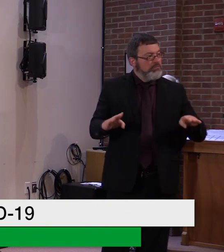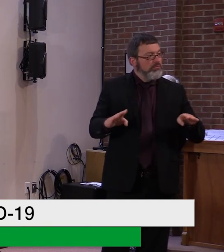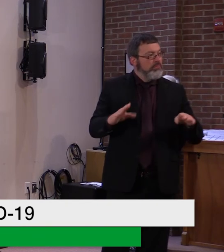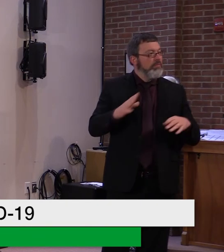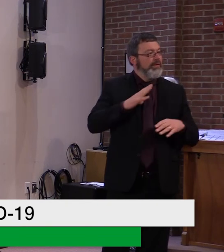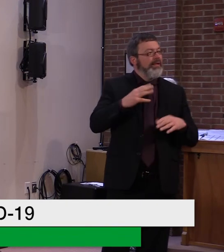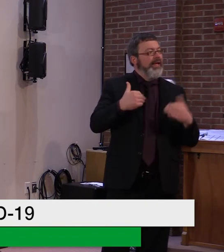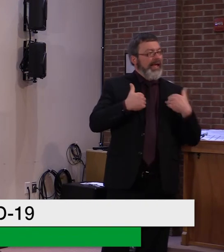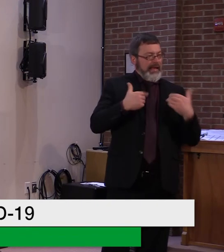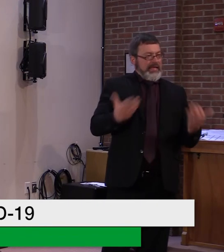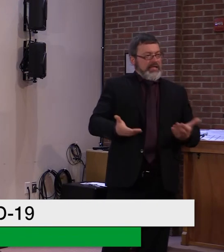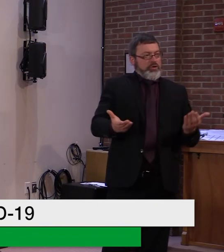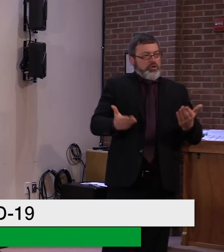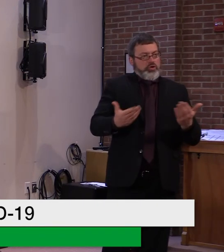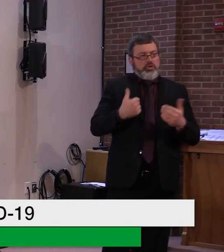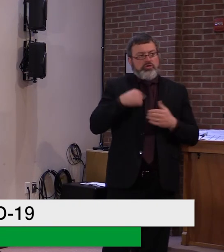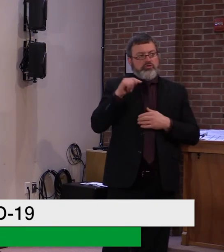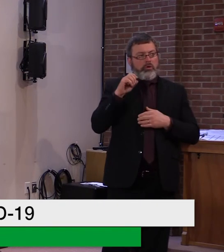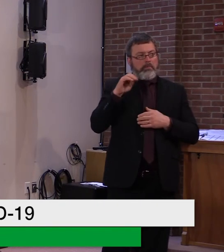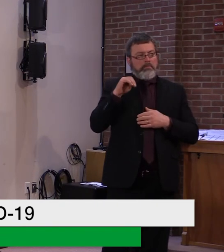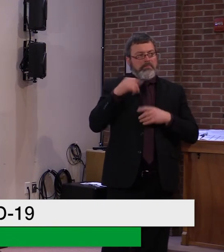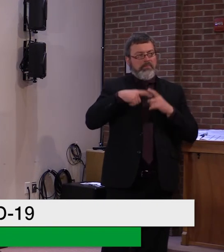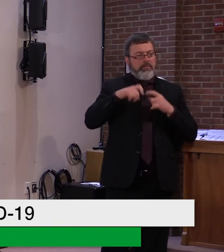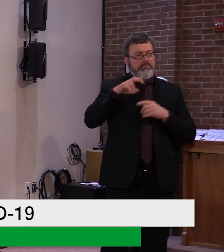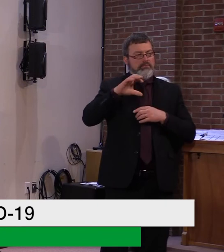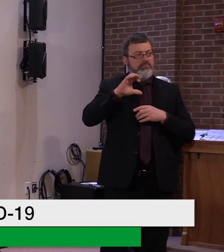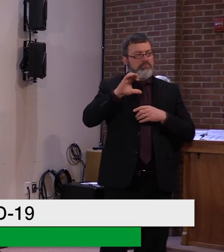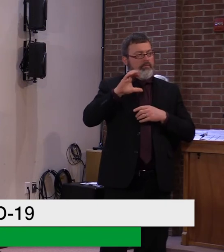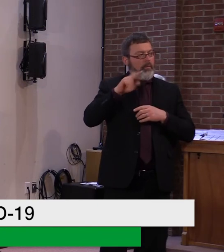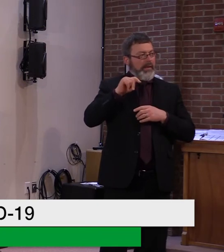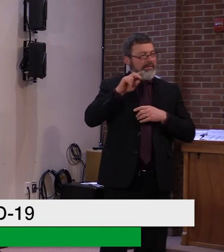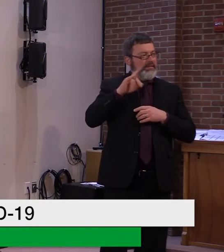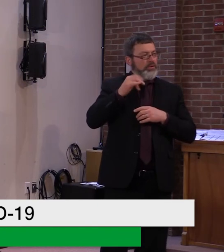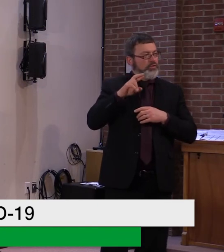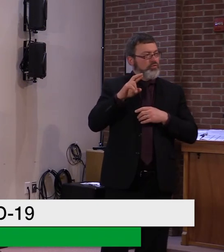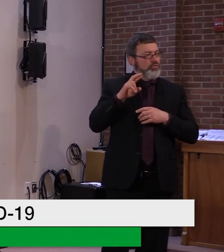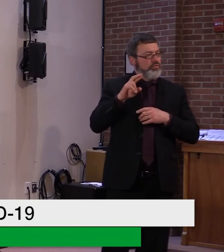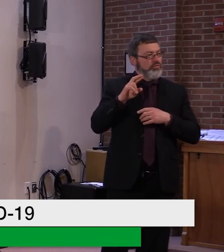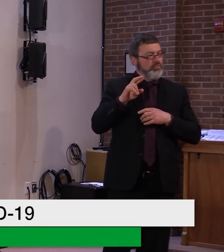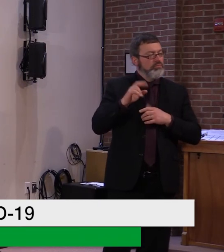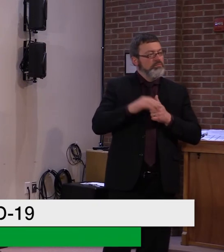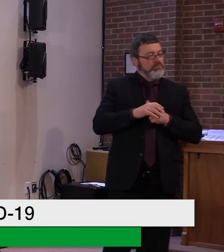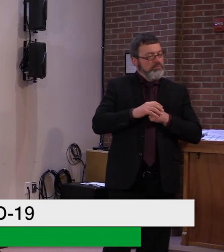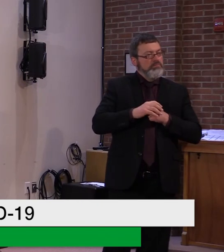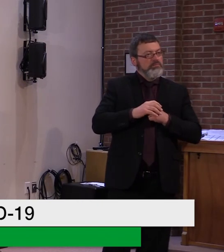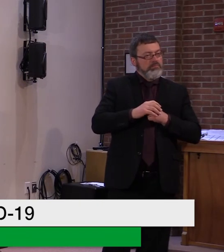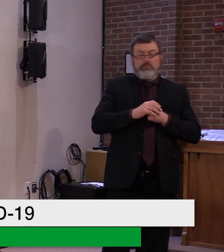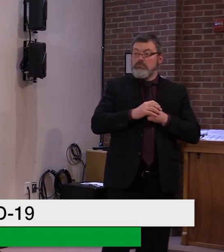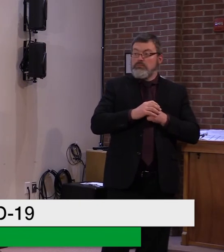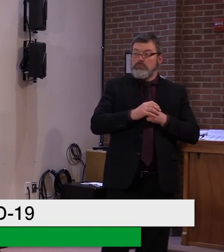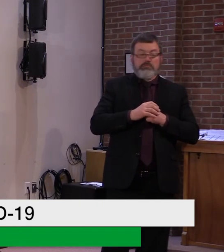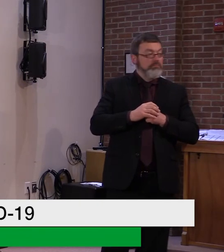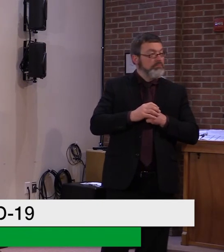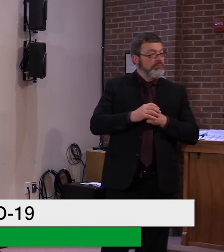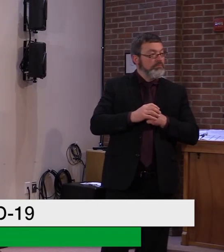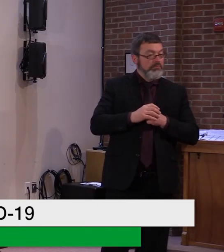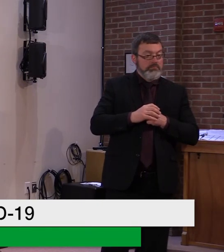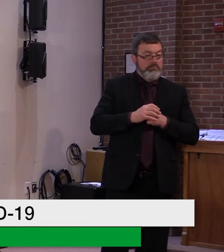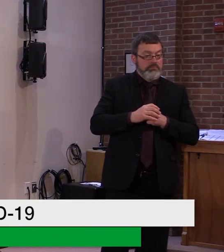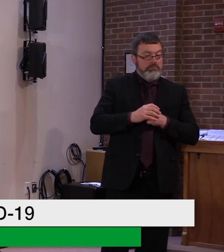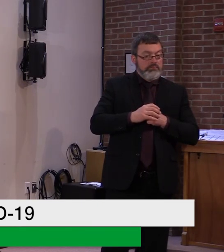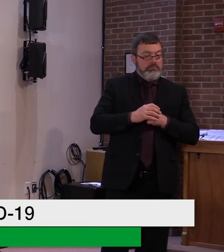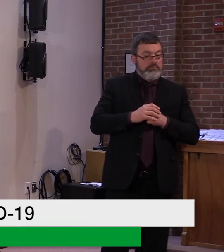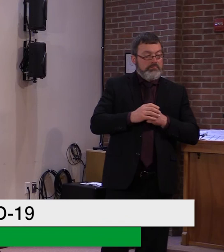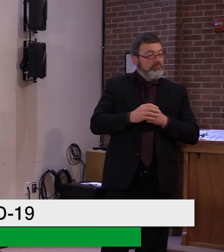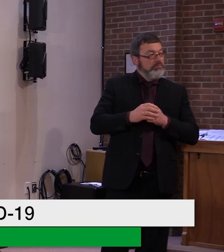yeah go ahead yeah i'm ready okay uh just a suggestion uh could you guys have a section of